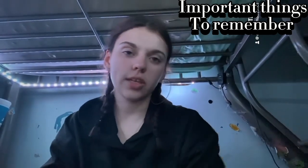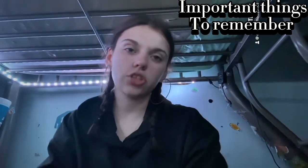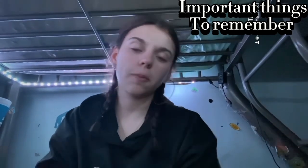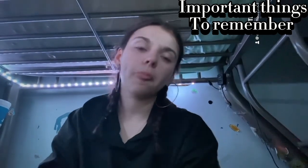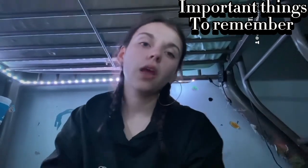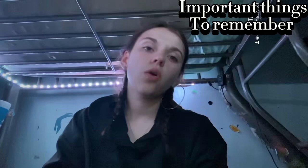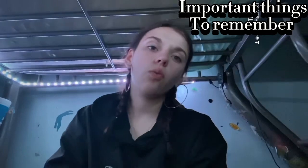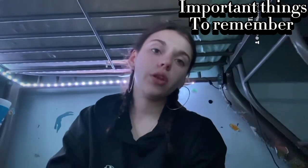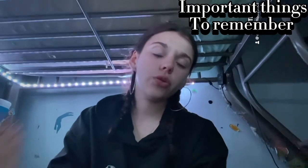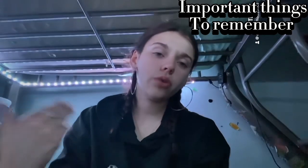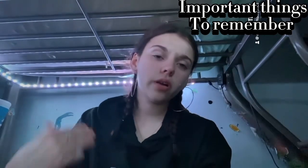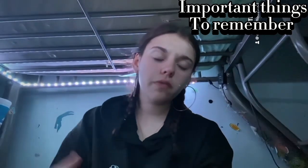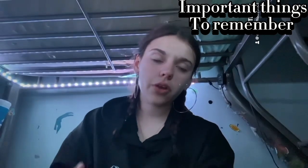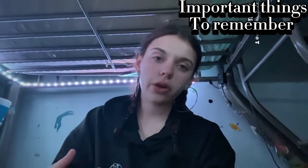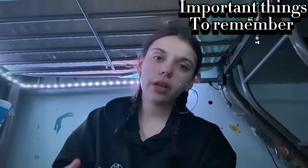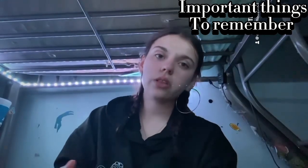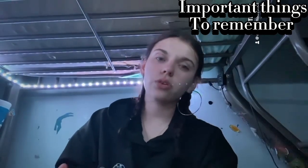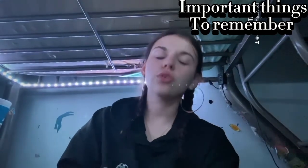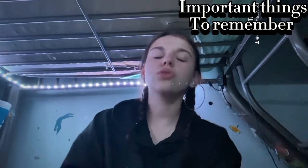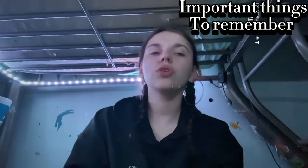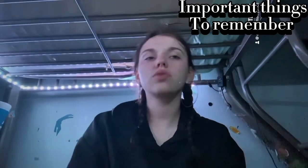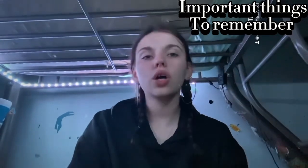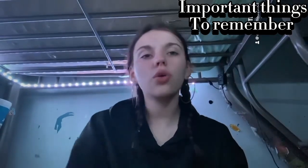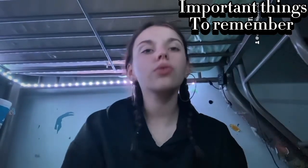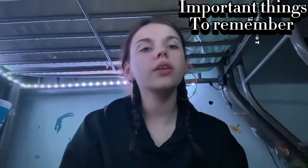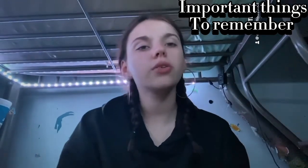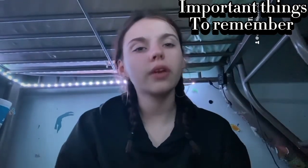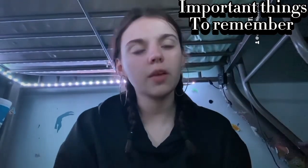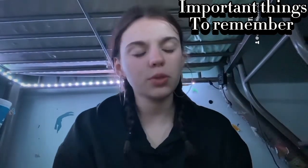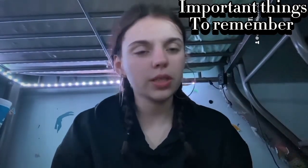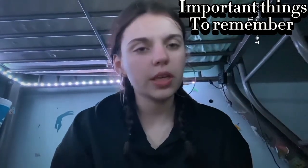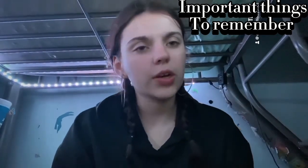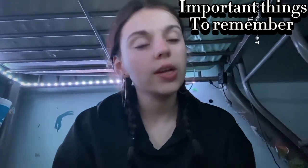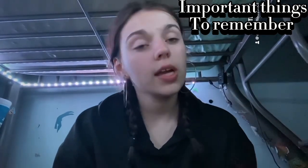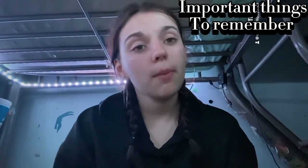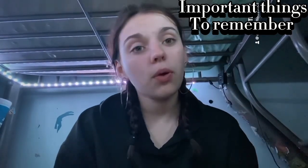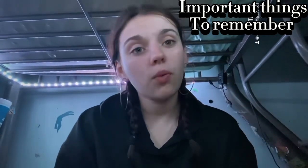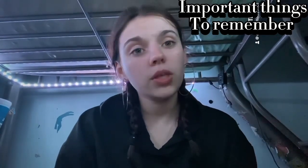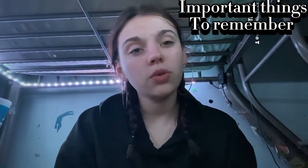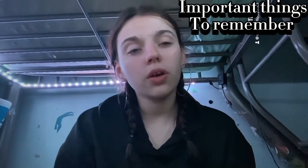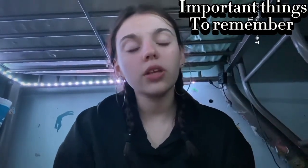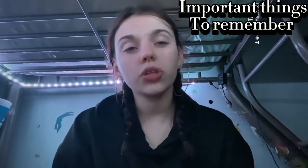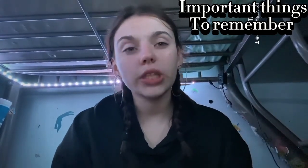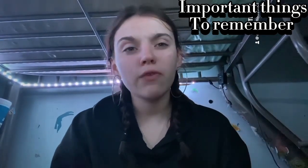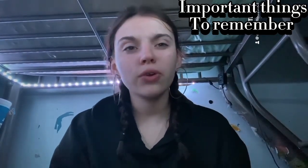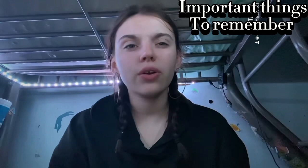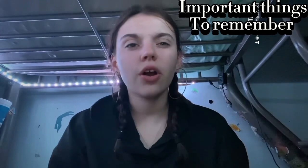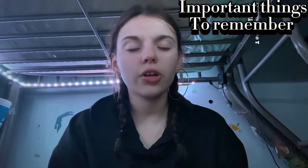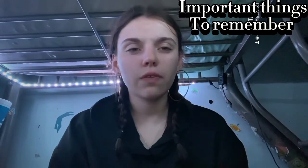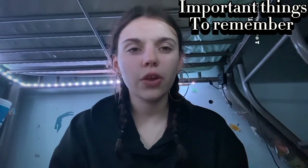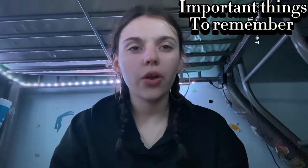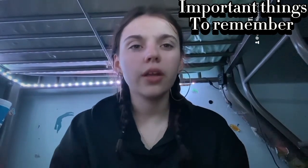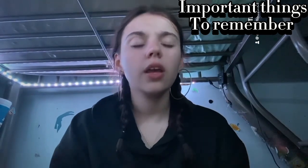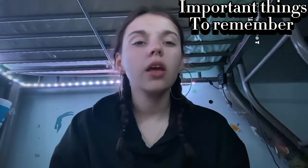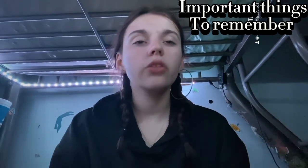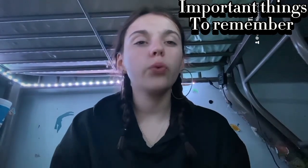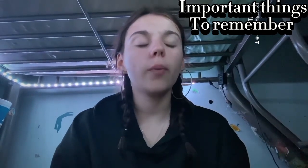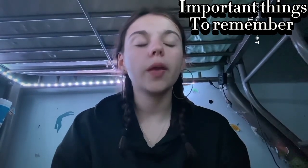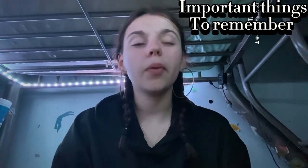conversation. When you are of hearing, there is also tone that you are able to hear, but when you are either deaf or hard of hearing, you won't be able to